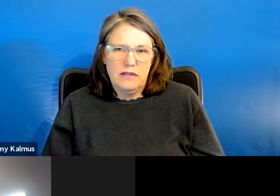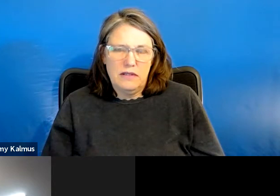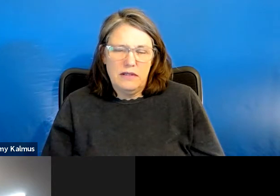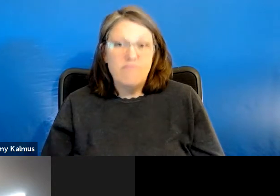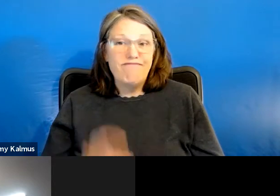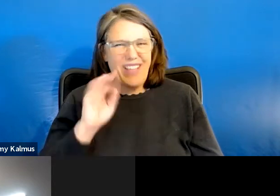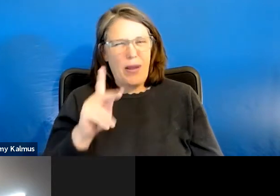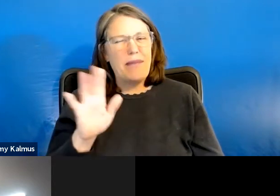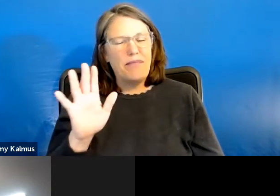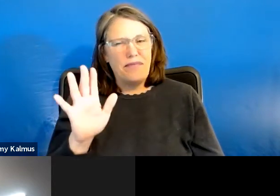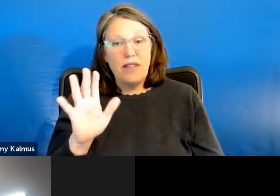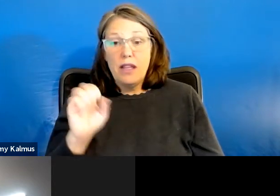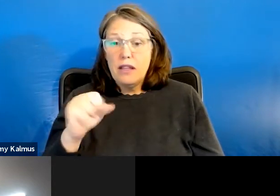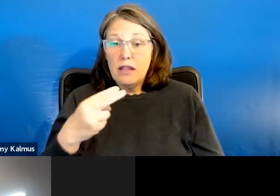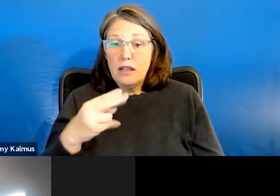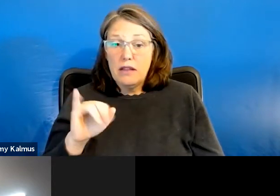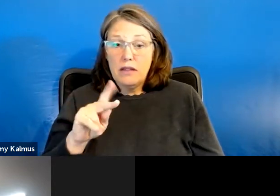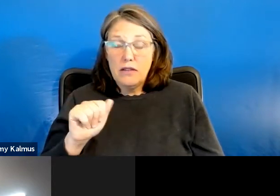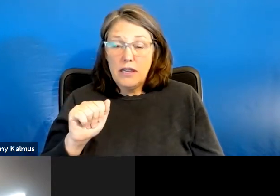right, Shika.